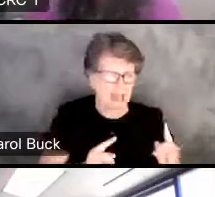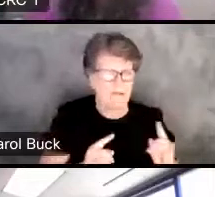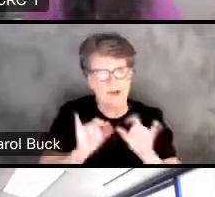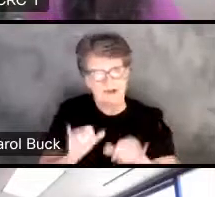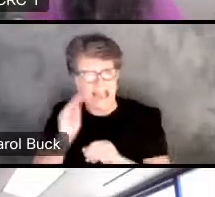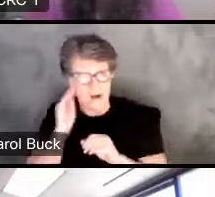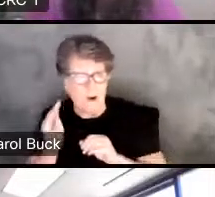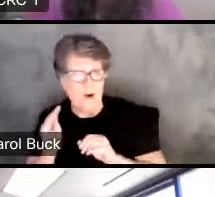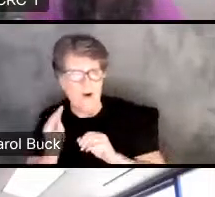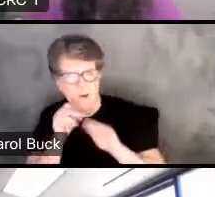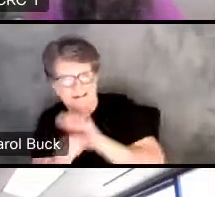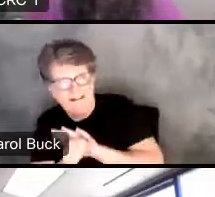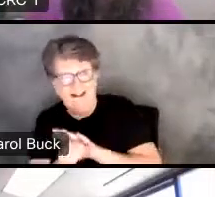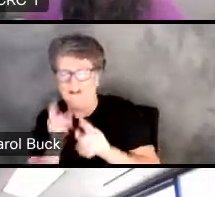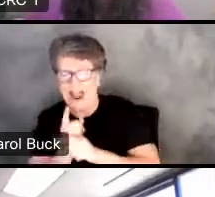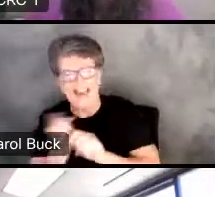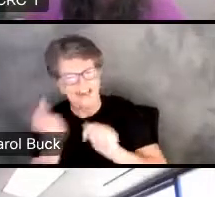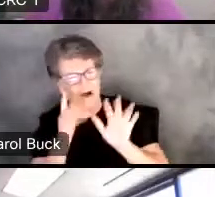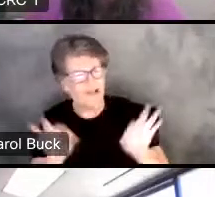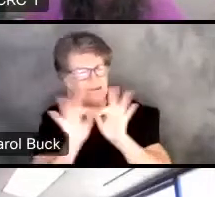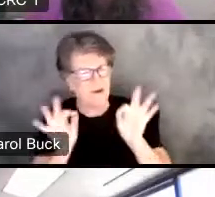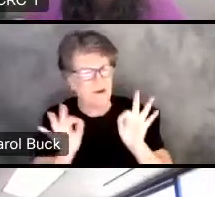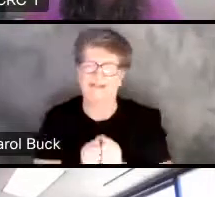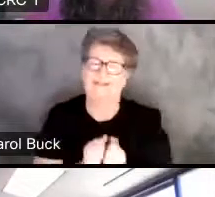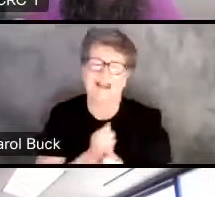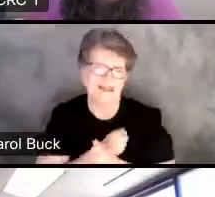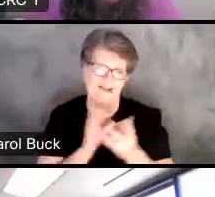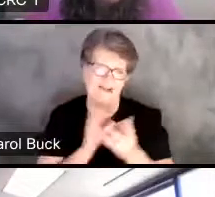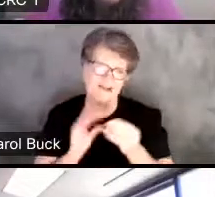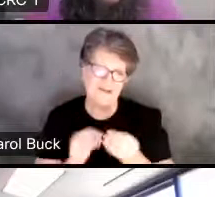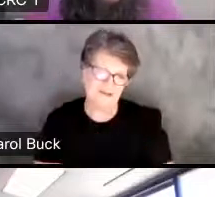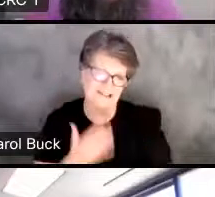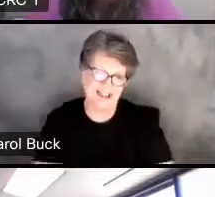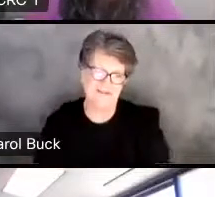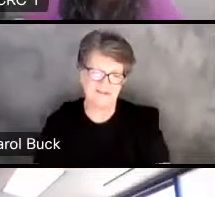so important for all of us. So I'm so excited. And I love hearing these stories. Thank you guys so much for sharing.